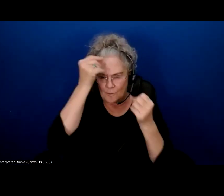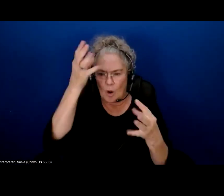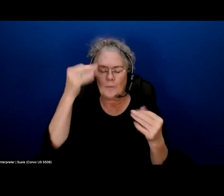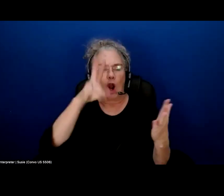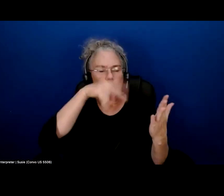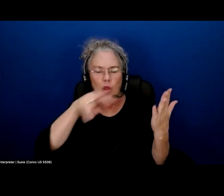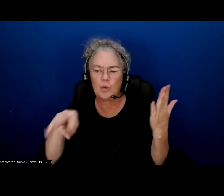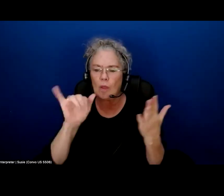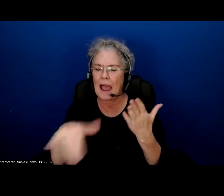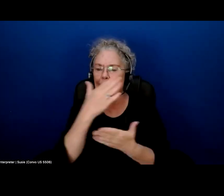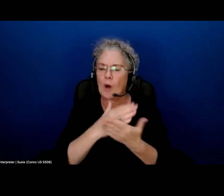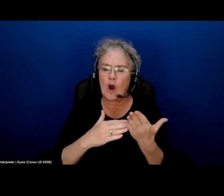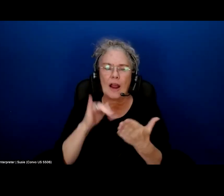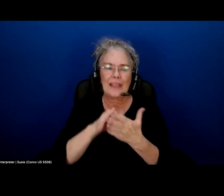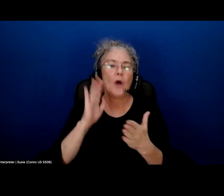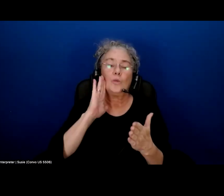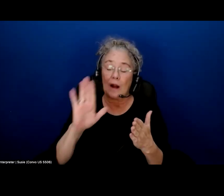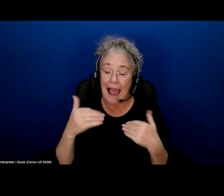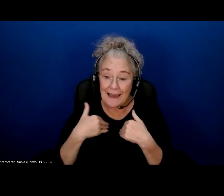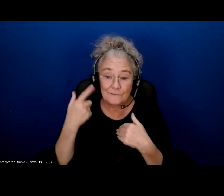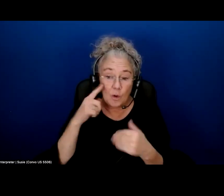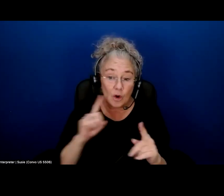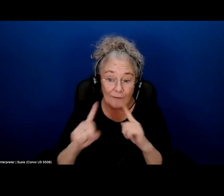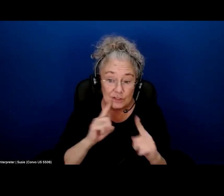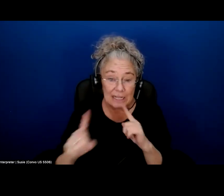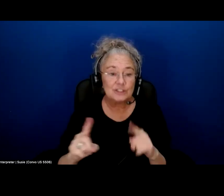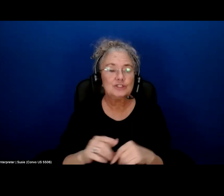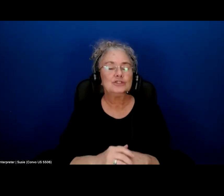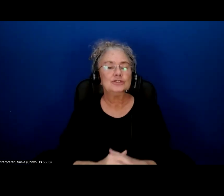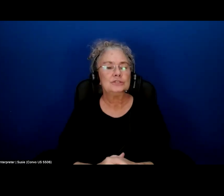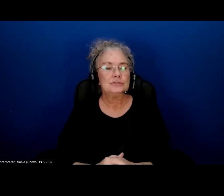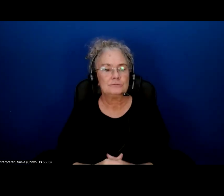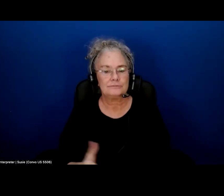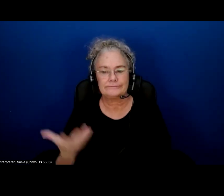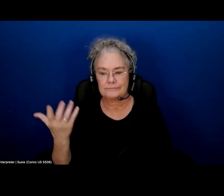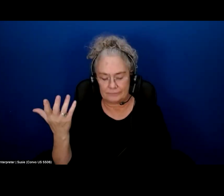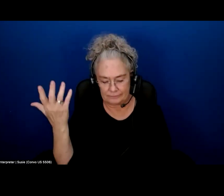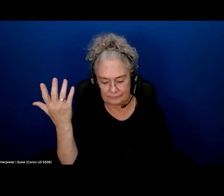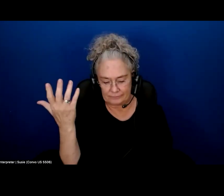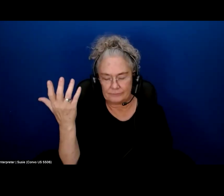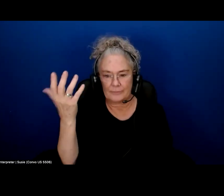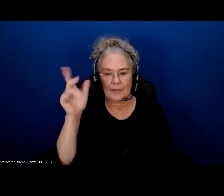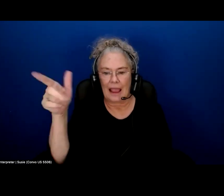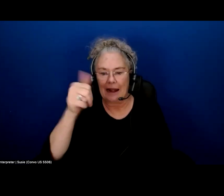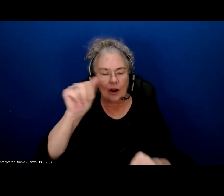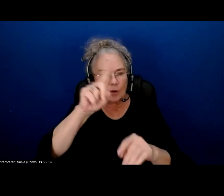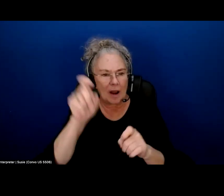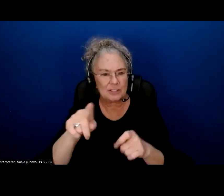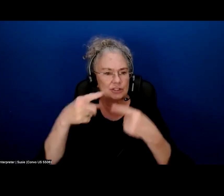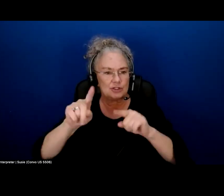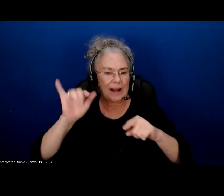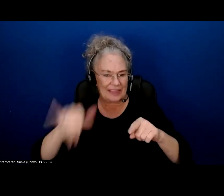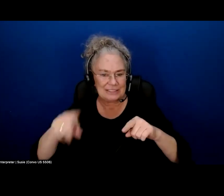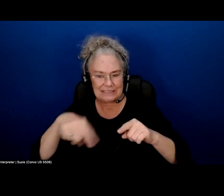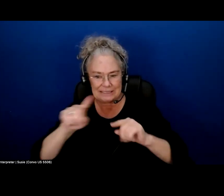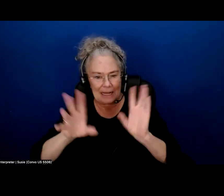parts that will be up for conversation and sort of at in question during these meetings,